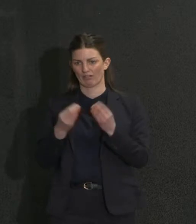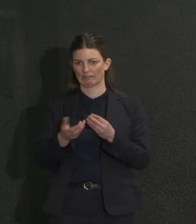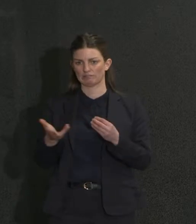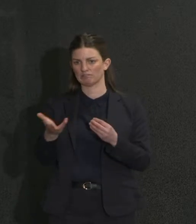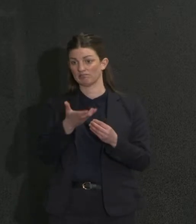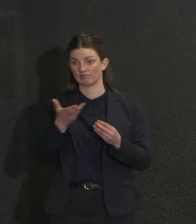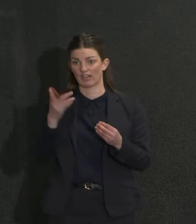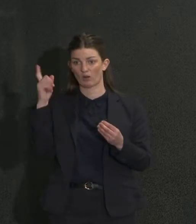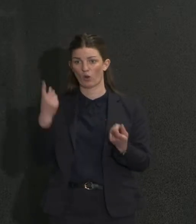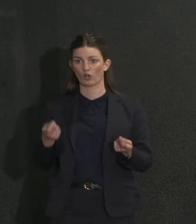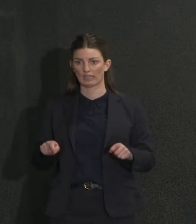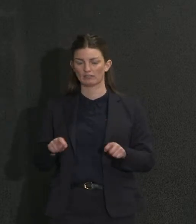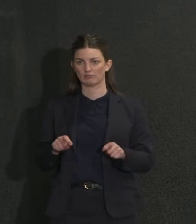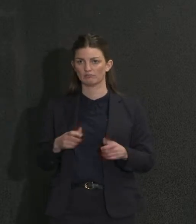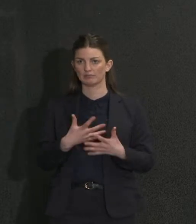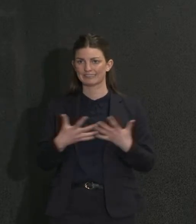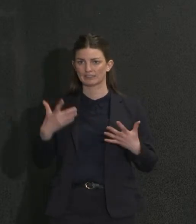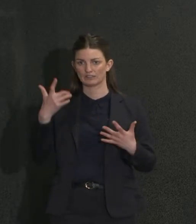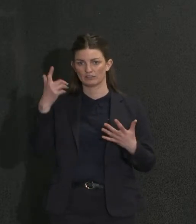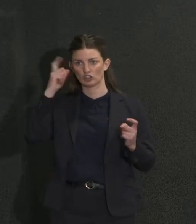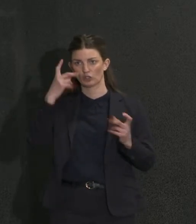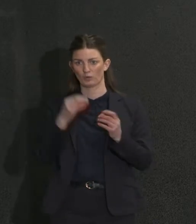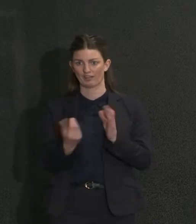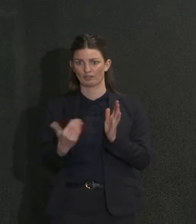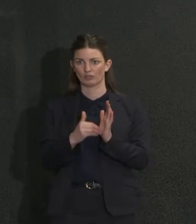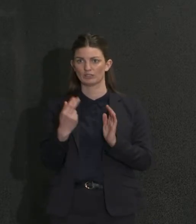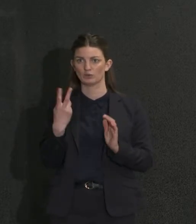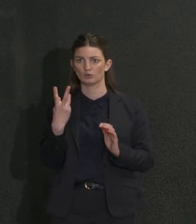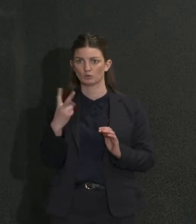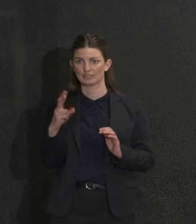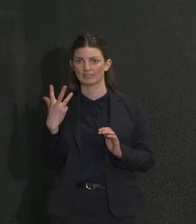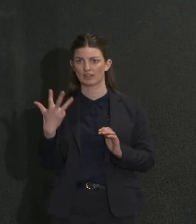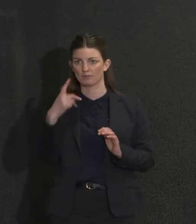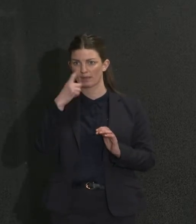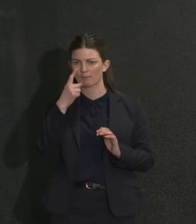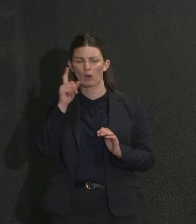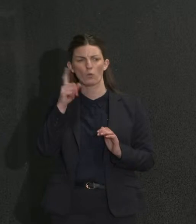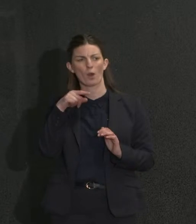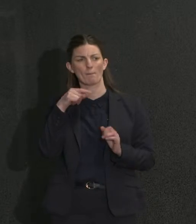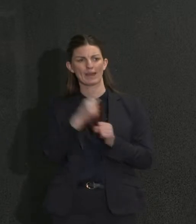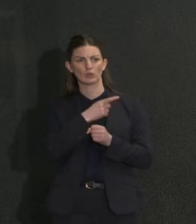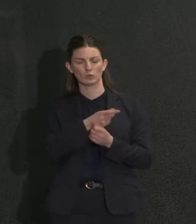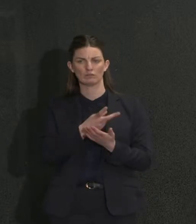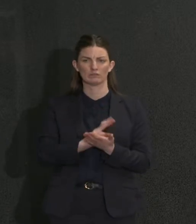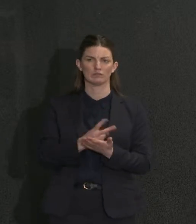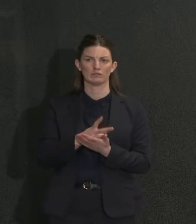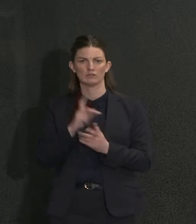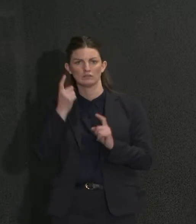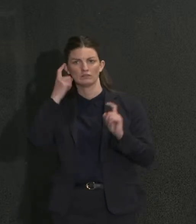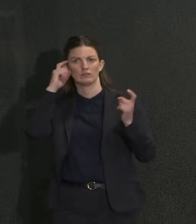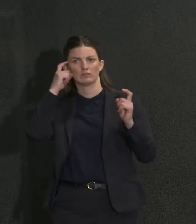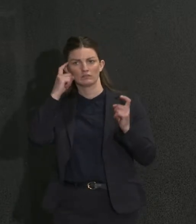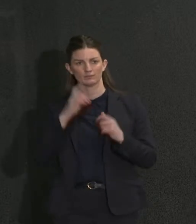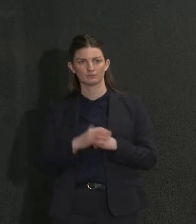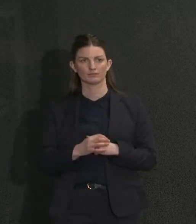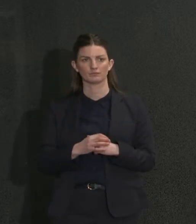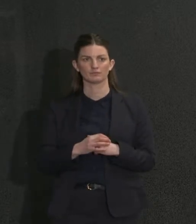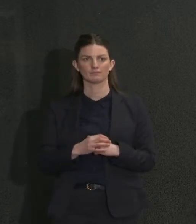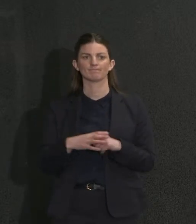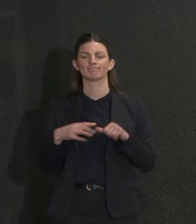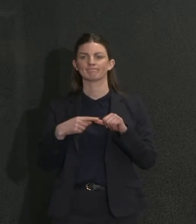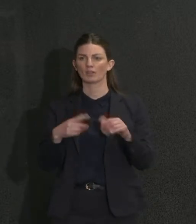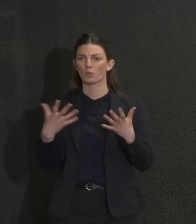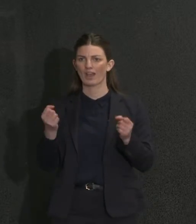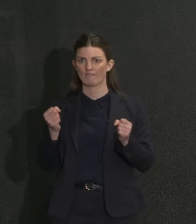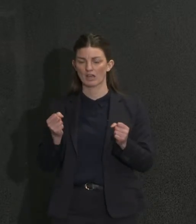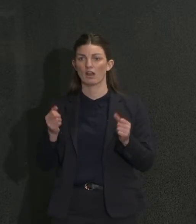really has got you nervous at the moment, or what are you really sort of focusing on, or what's got you worried? Oh, look, I think, as I said, look, we're seeing a very significant number